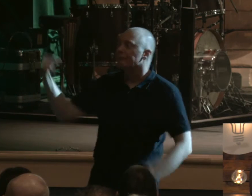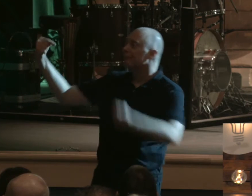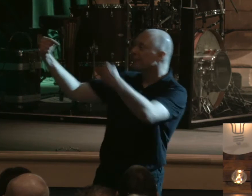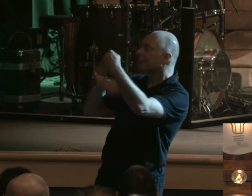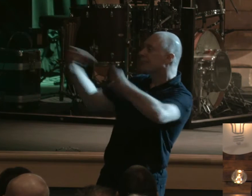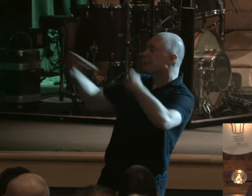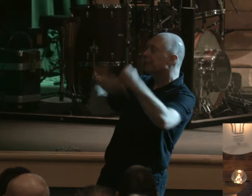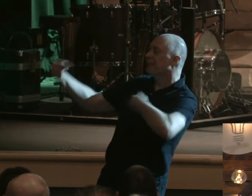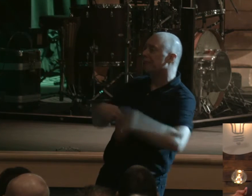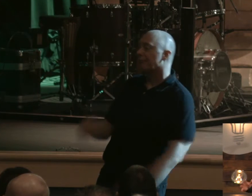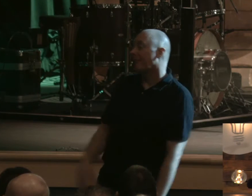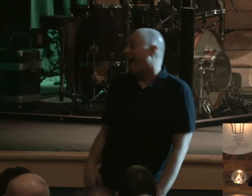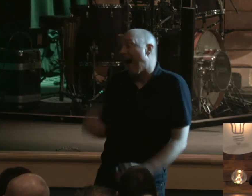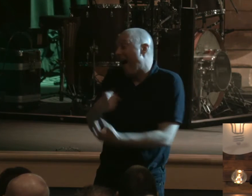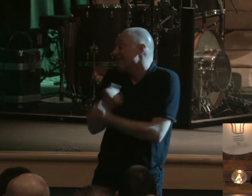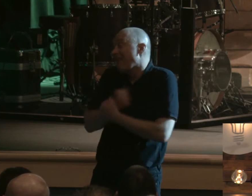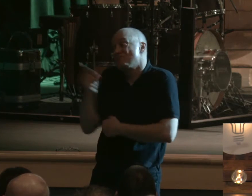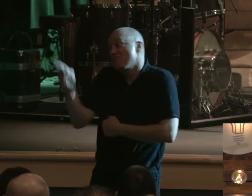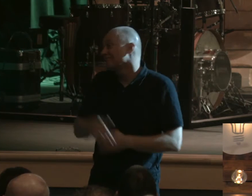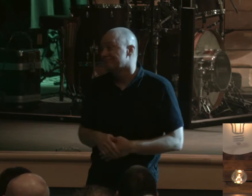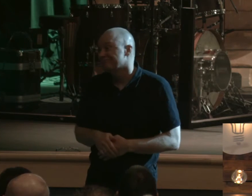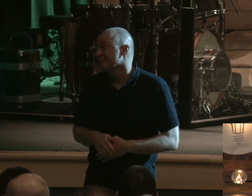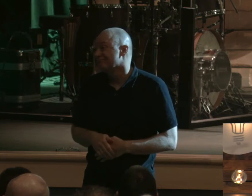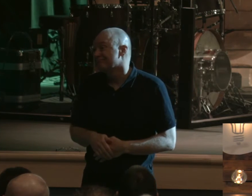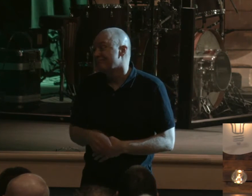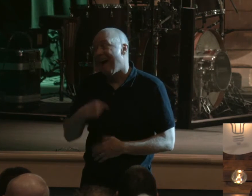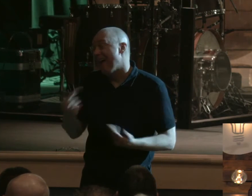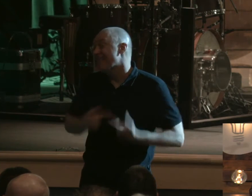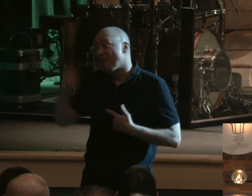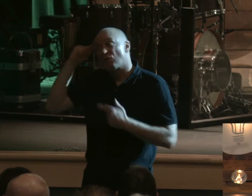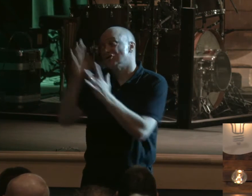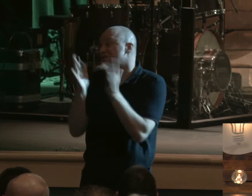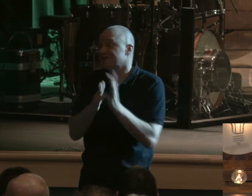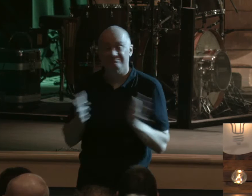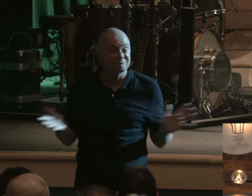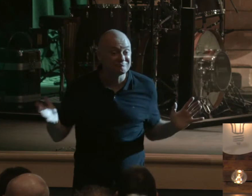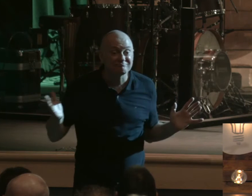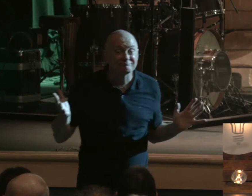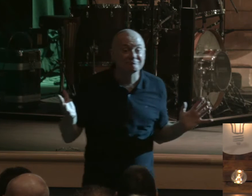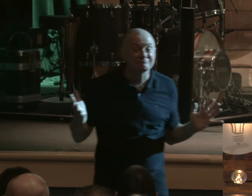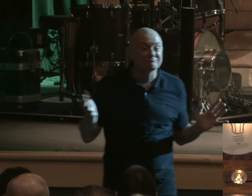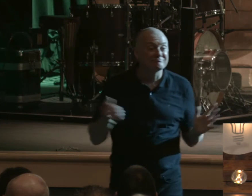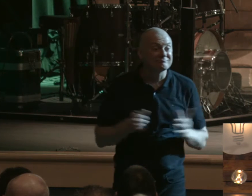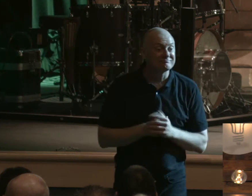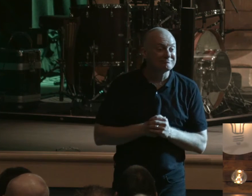Whatever. Love you, but I'm living for Jesus.